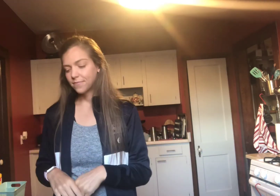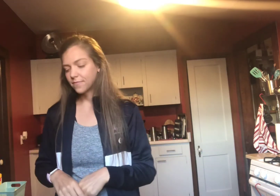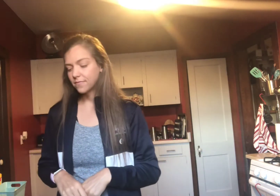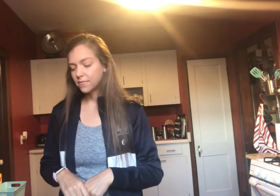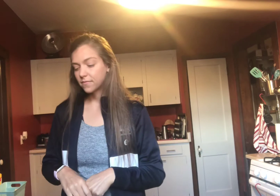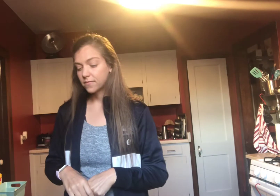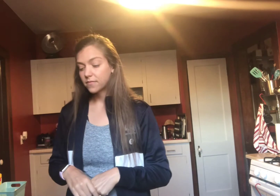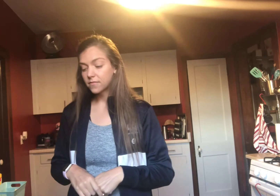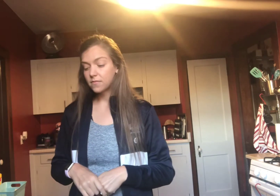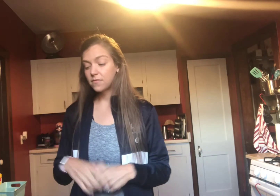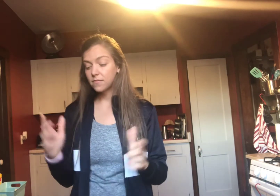trees.